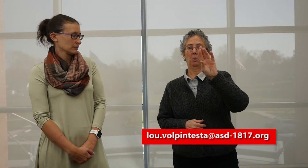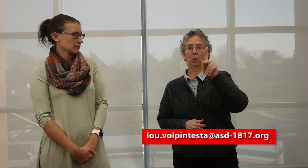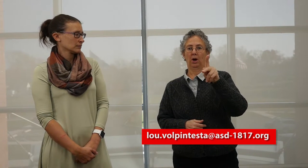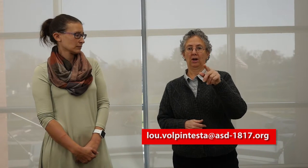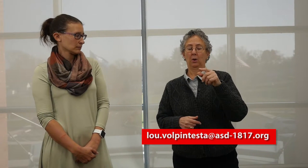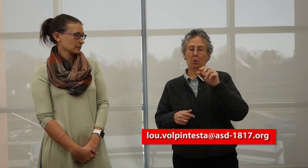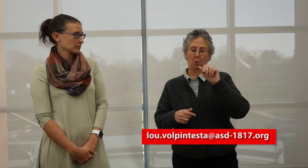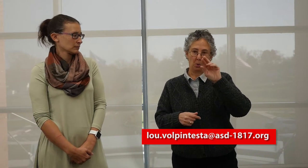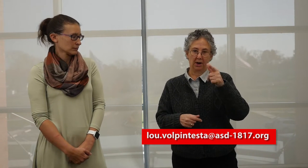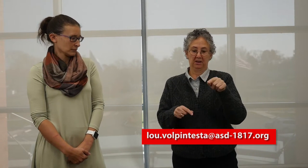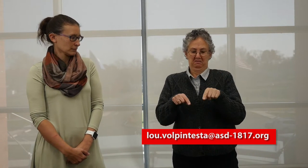lou.volpentesta@asd-1817.org.